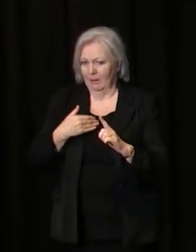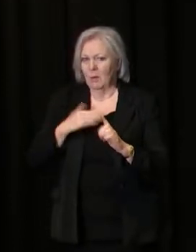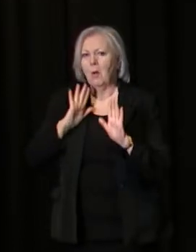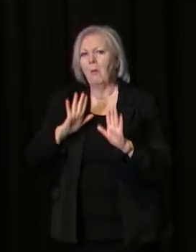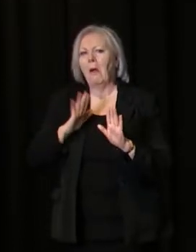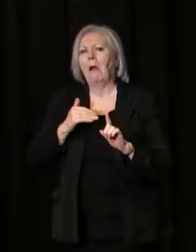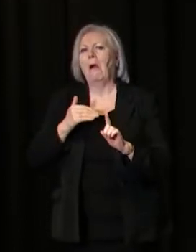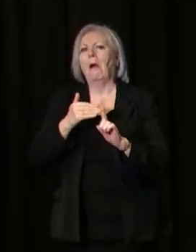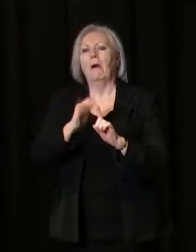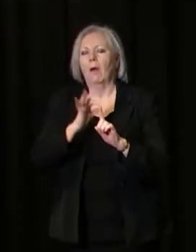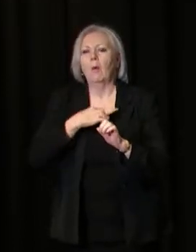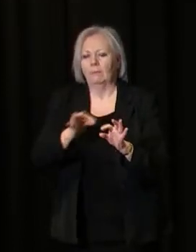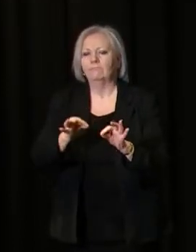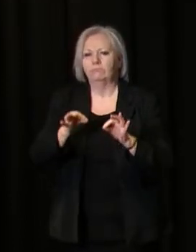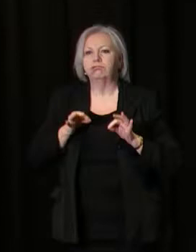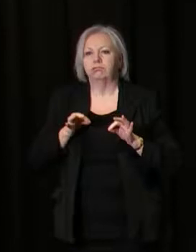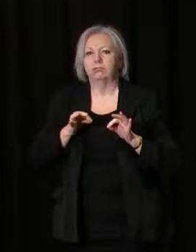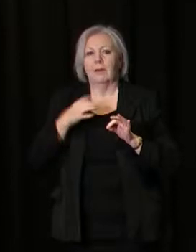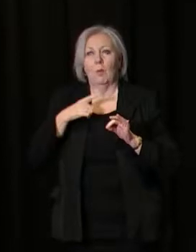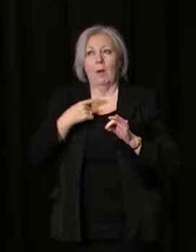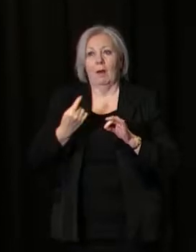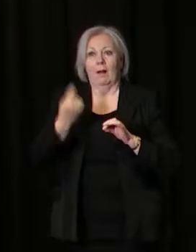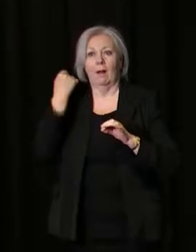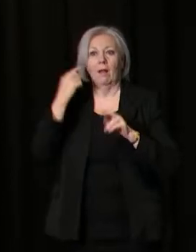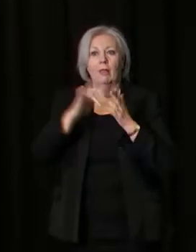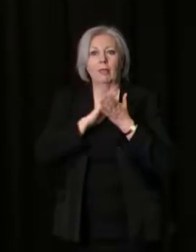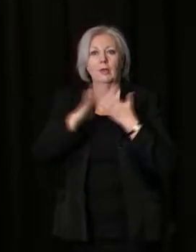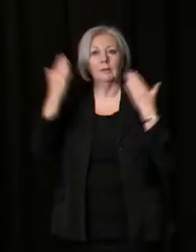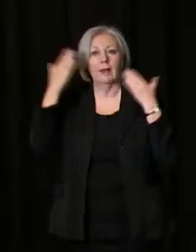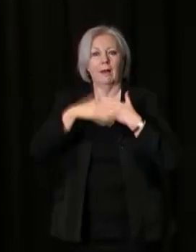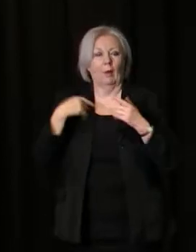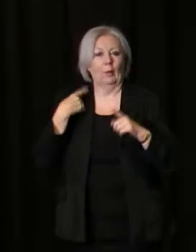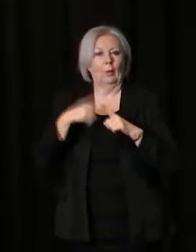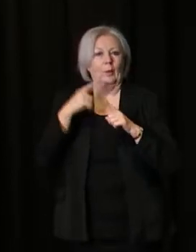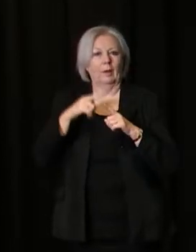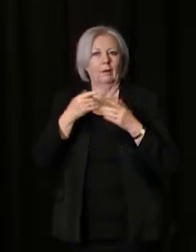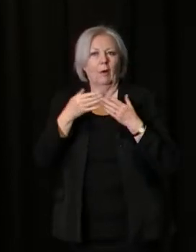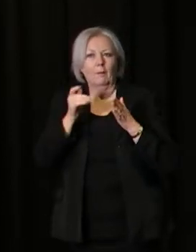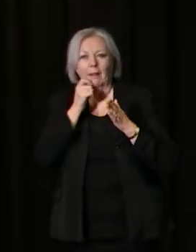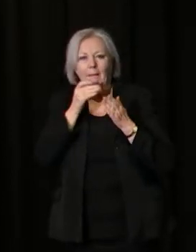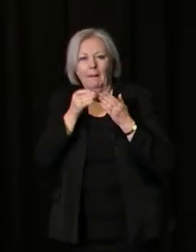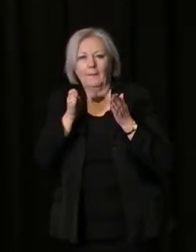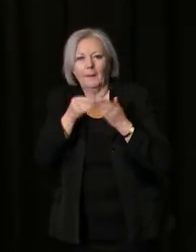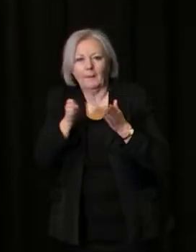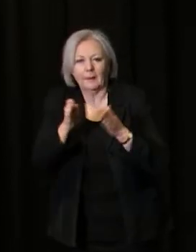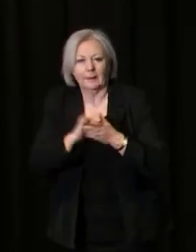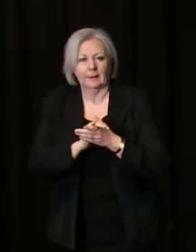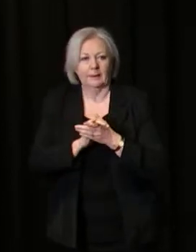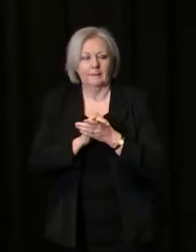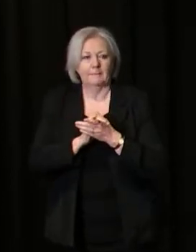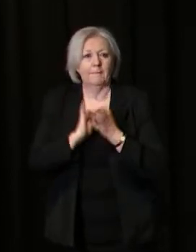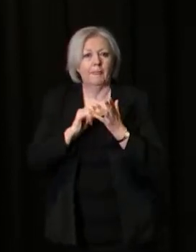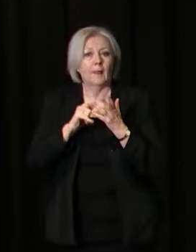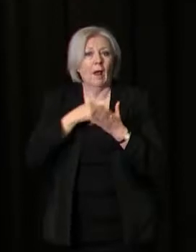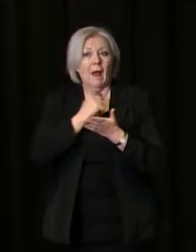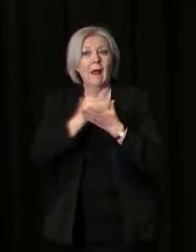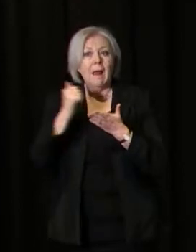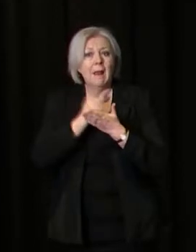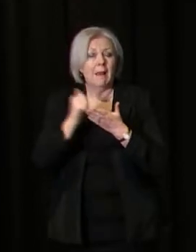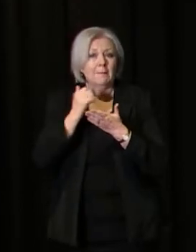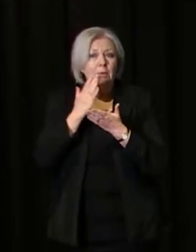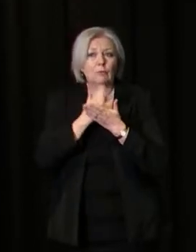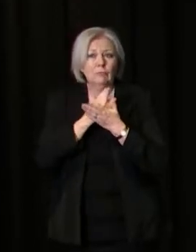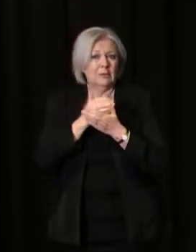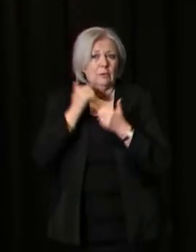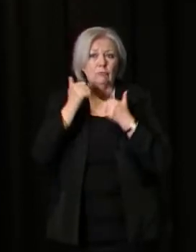up. The lockdown ended last Thursday night. 80% is well and truly ahead of where it was supposed to be. I hope